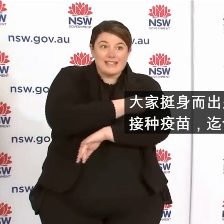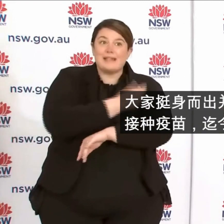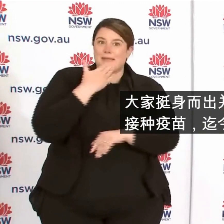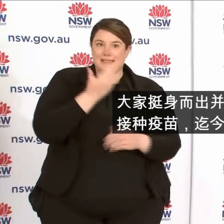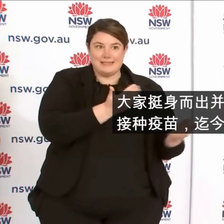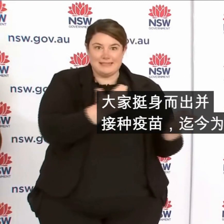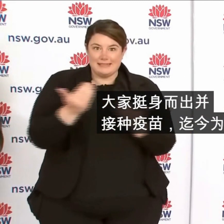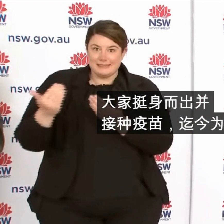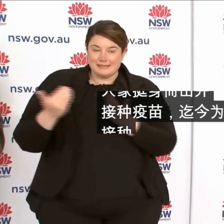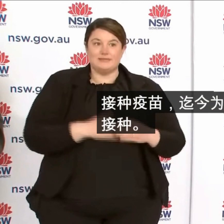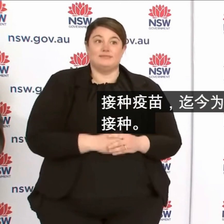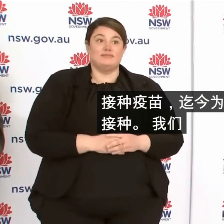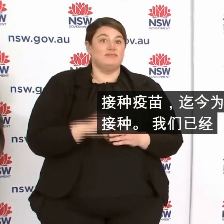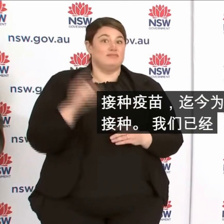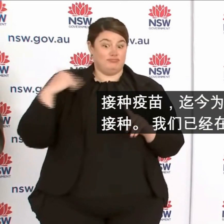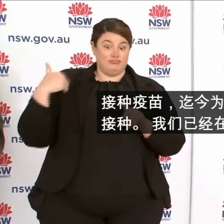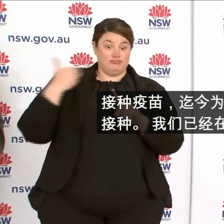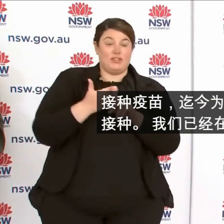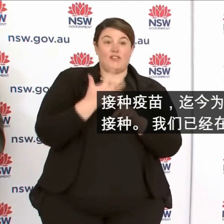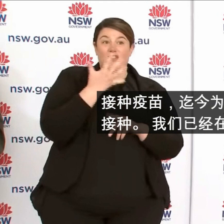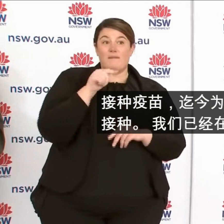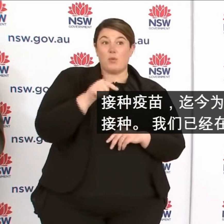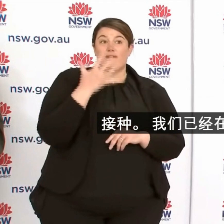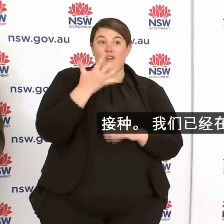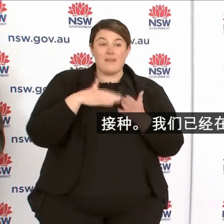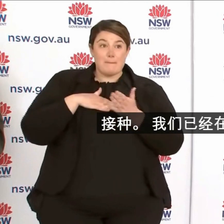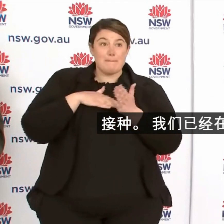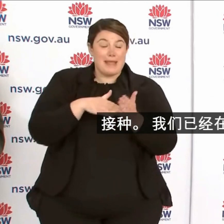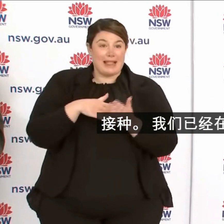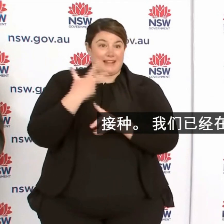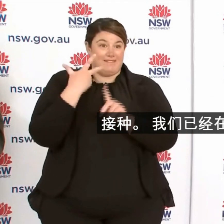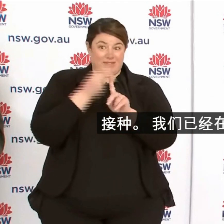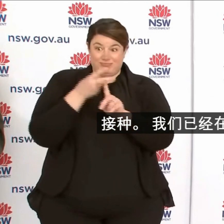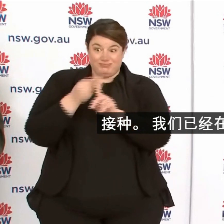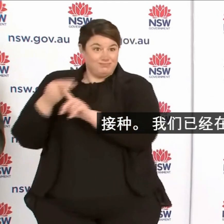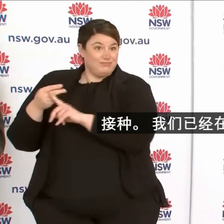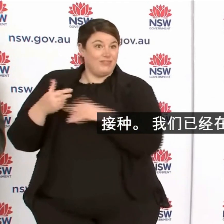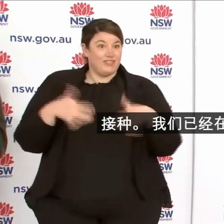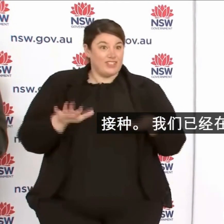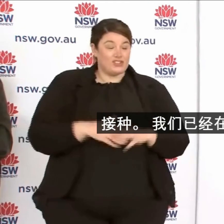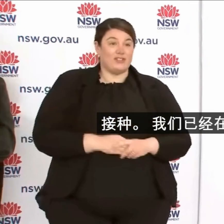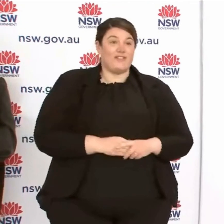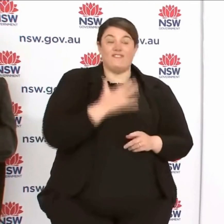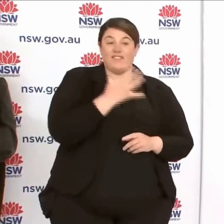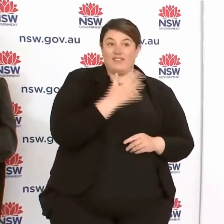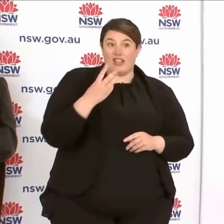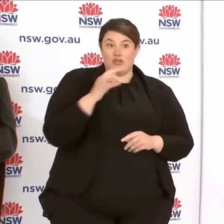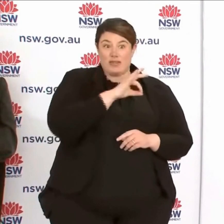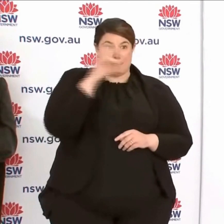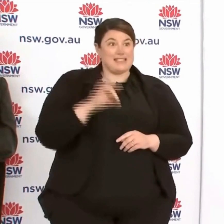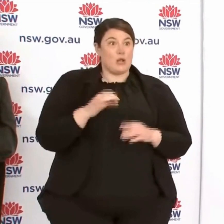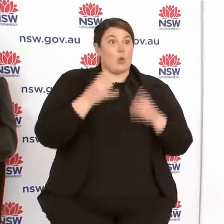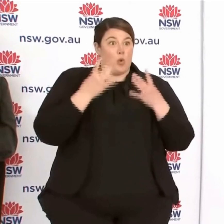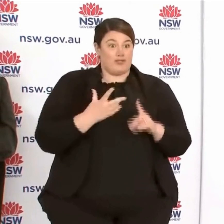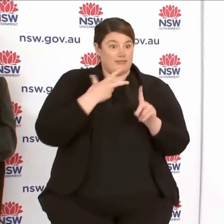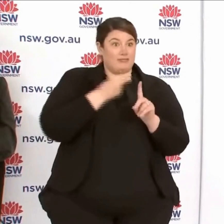have 5.5 million jabs that we've given in New South Wales. 53% of our population has had at least one dose,